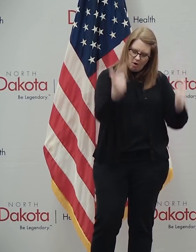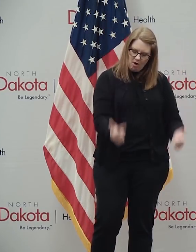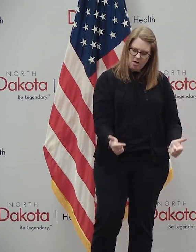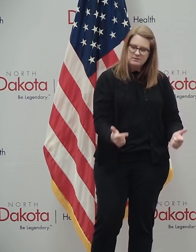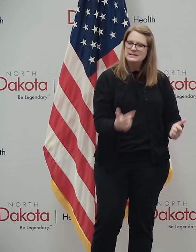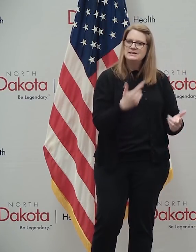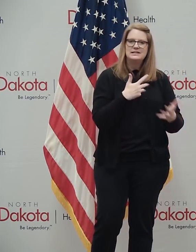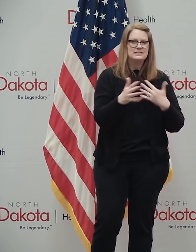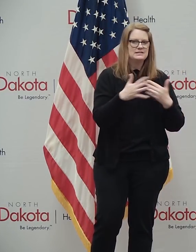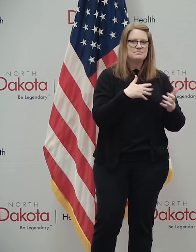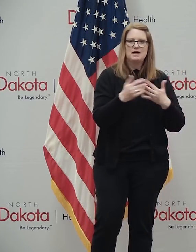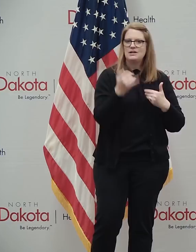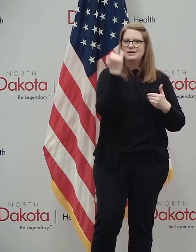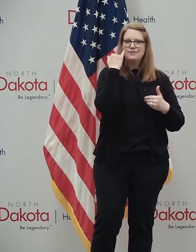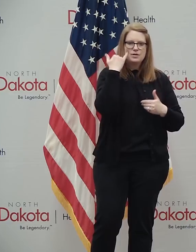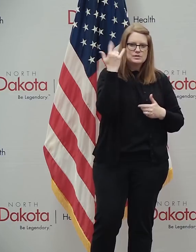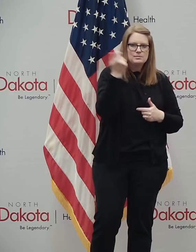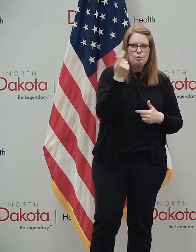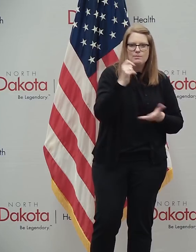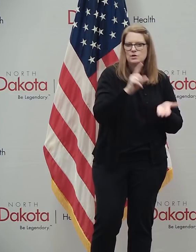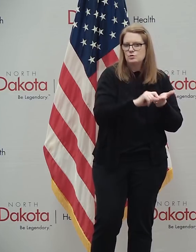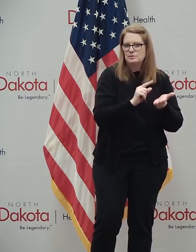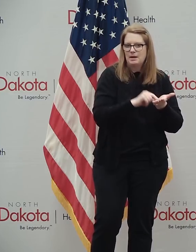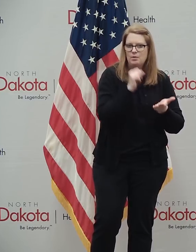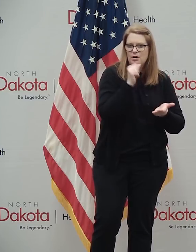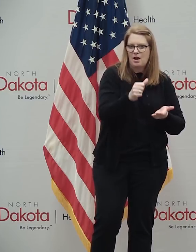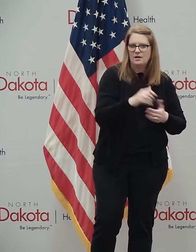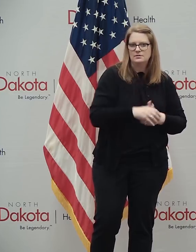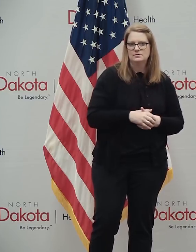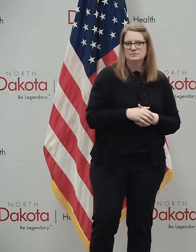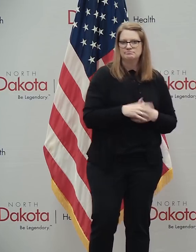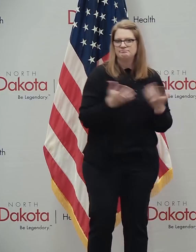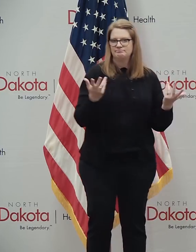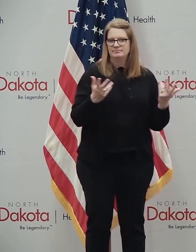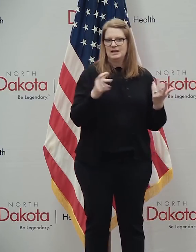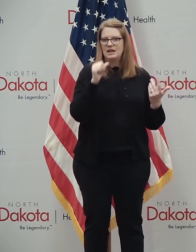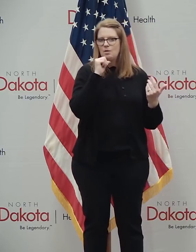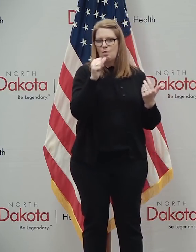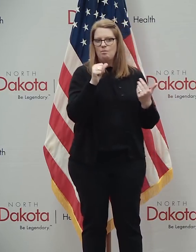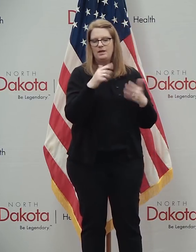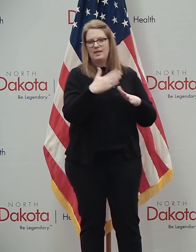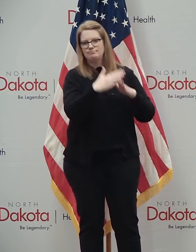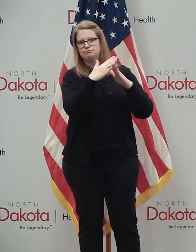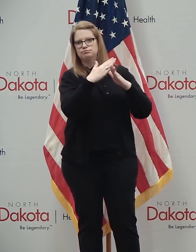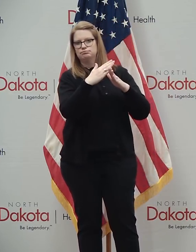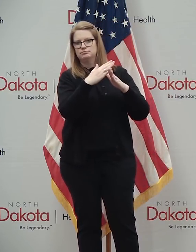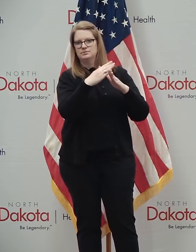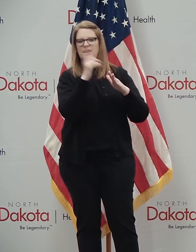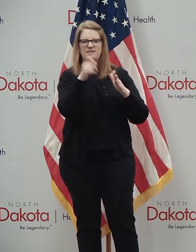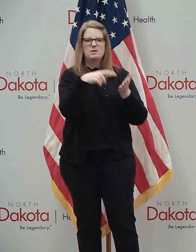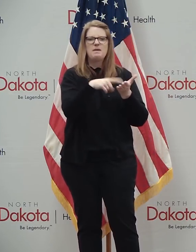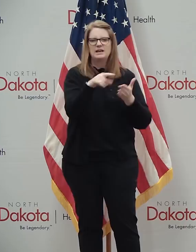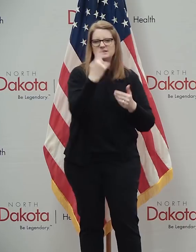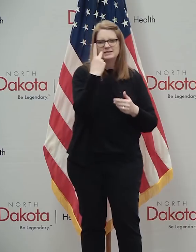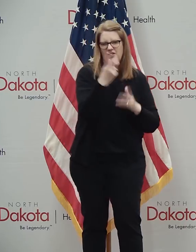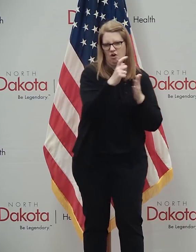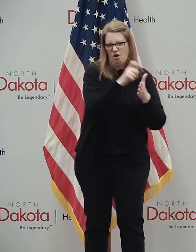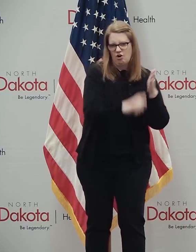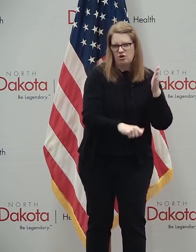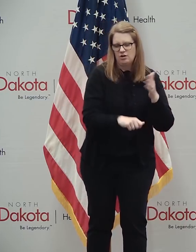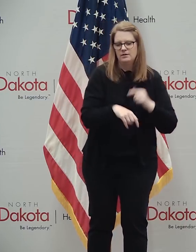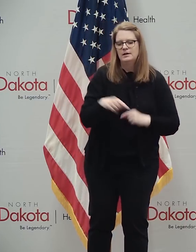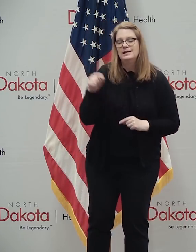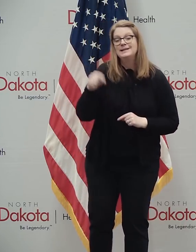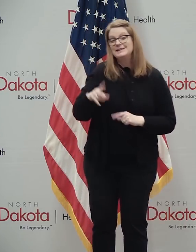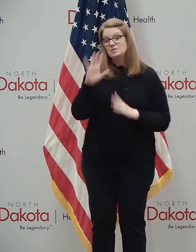subscription status, and it won't be behind that subscription paywall. This statewide ceremony will